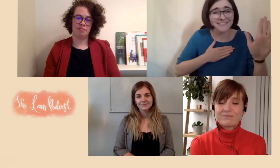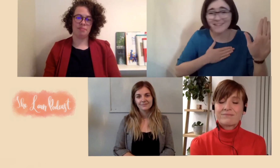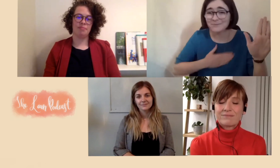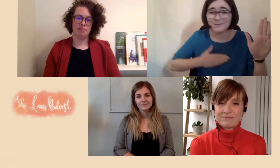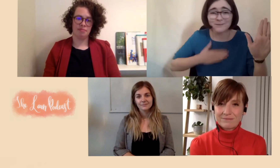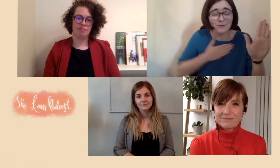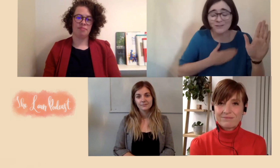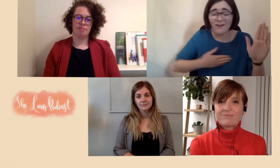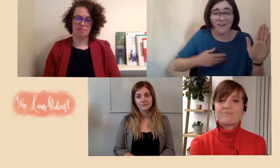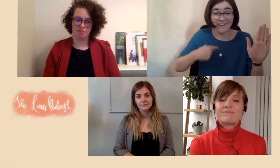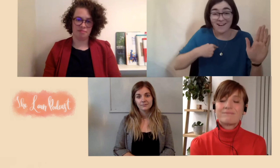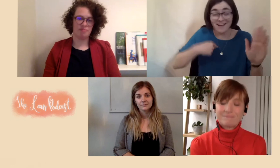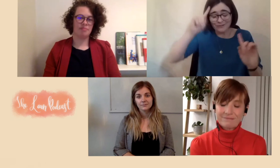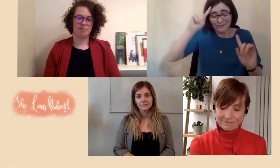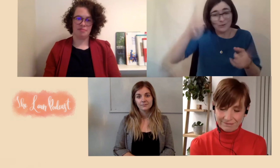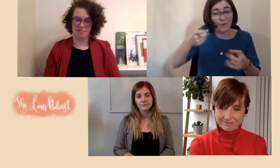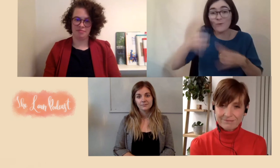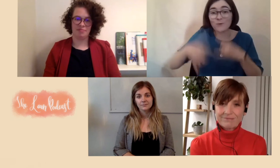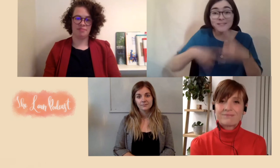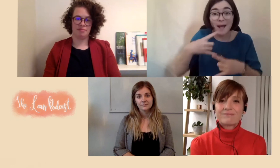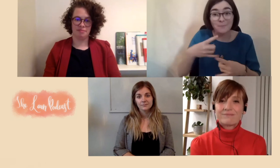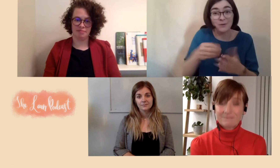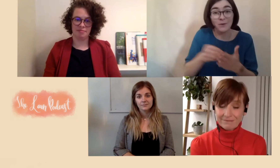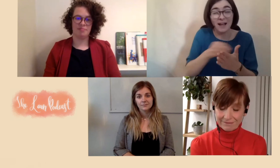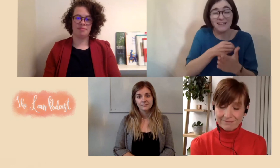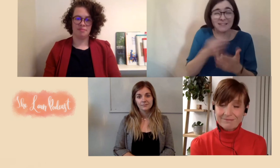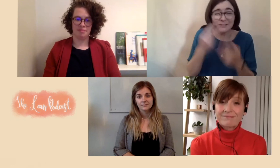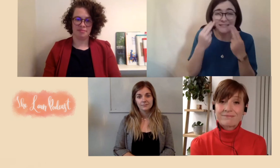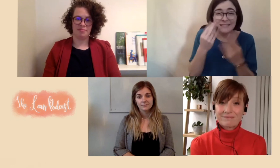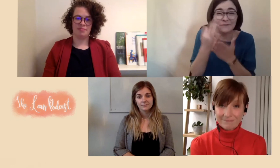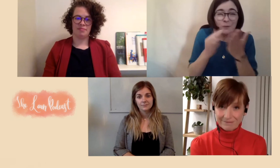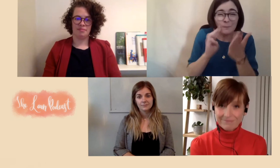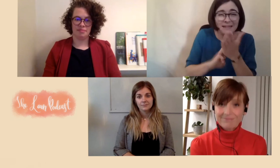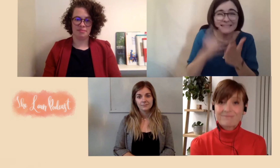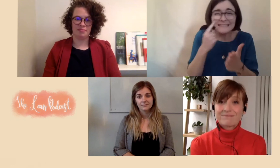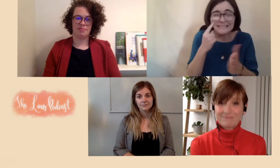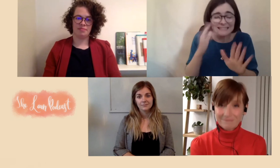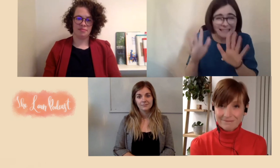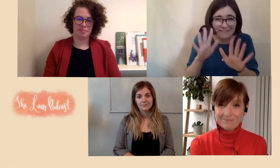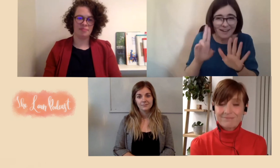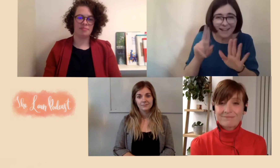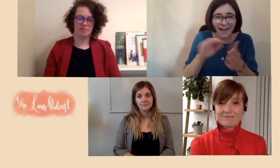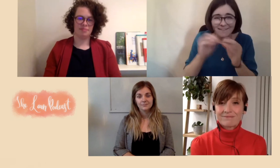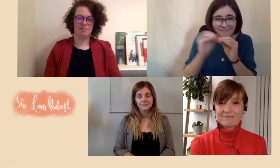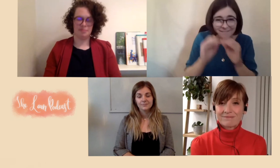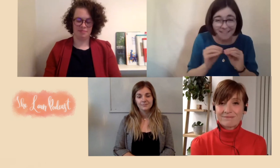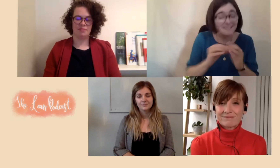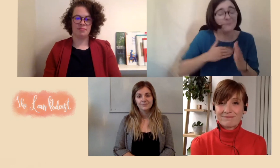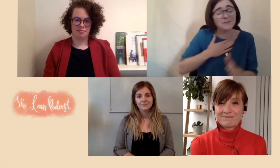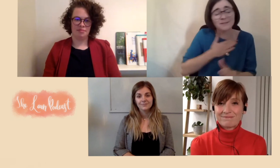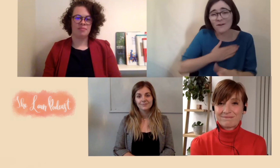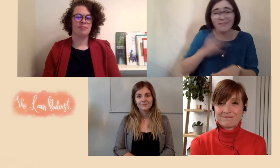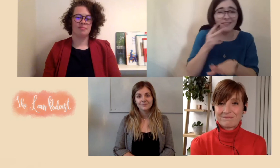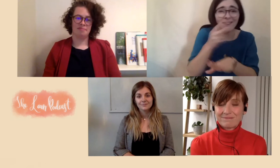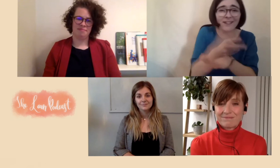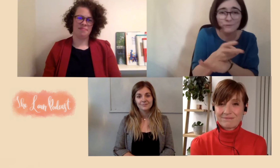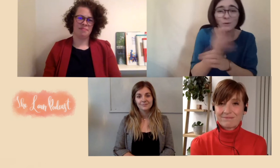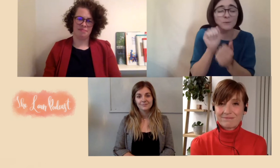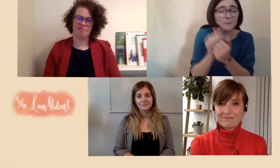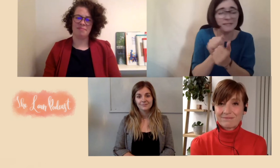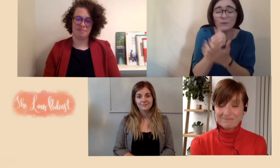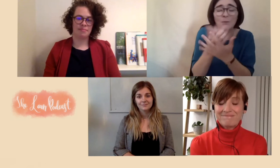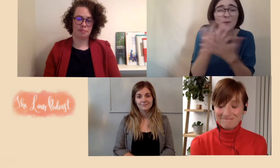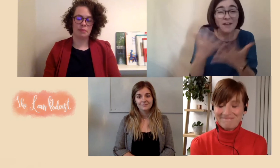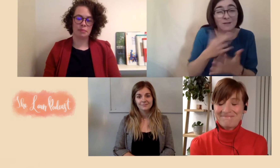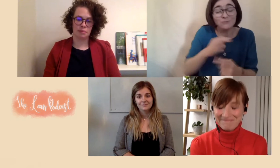I'm trying my very best, and I think it's very important to kind of everyone is kind of experiencing the same things we are.